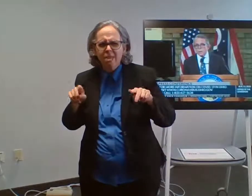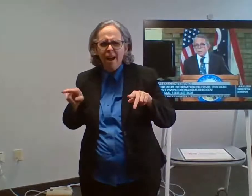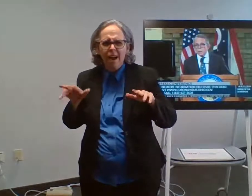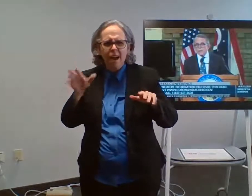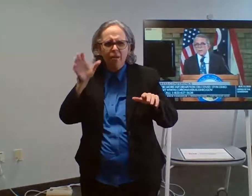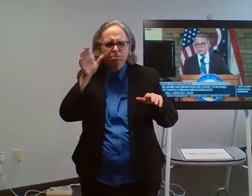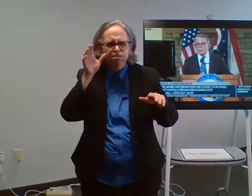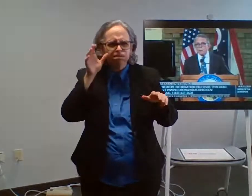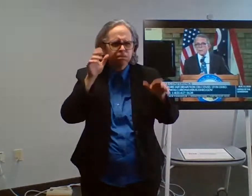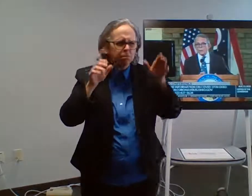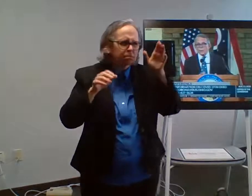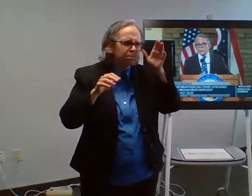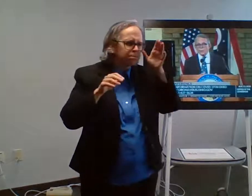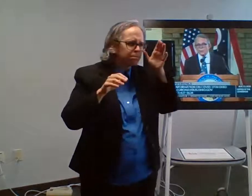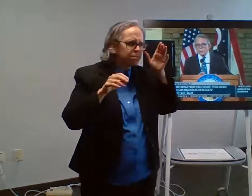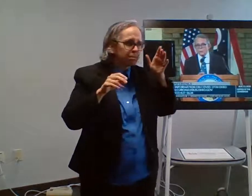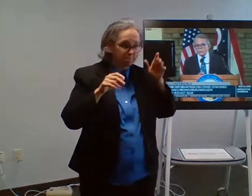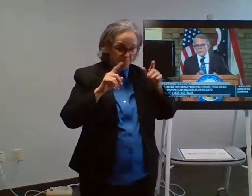county,